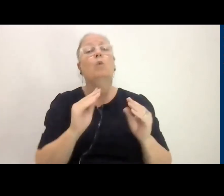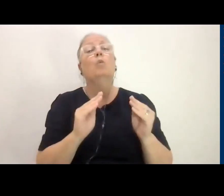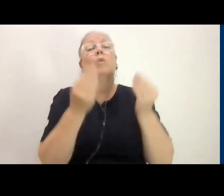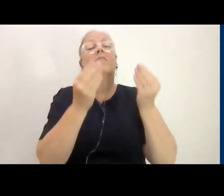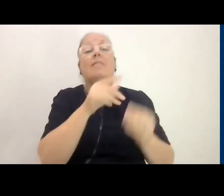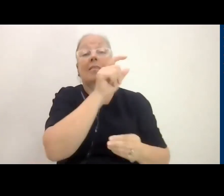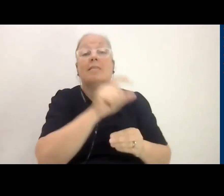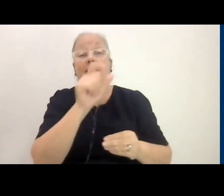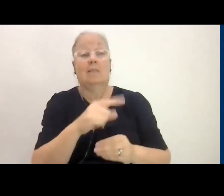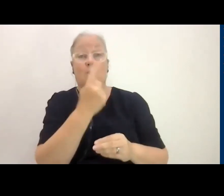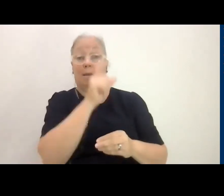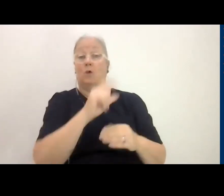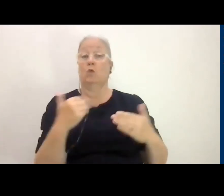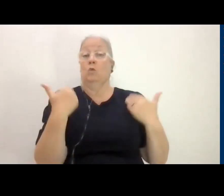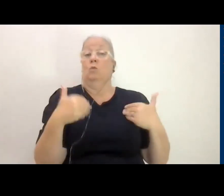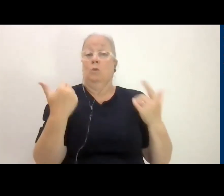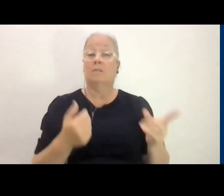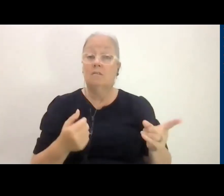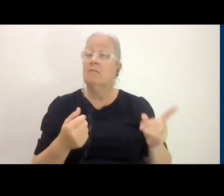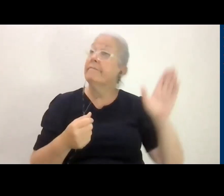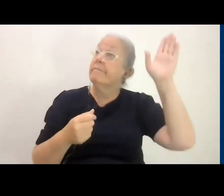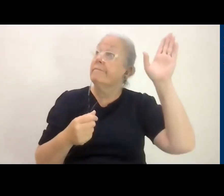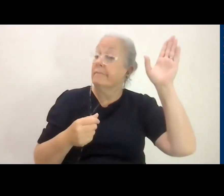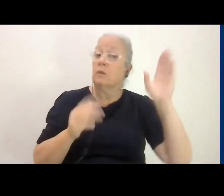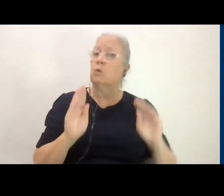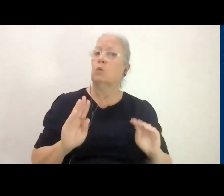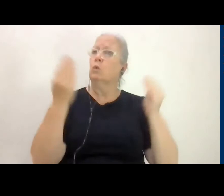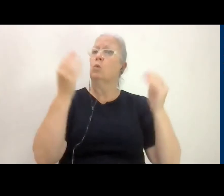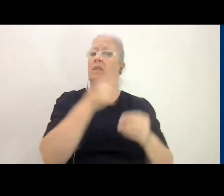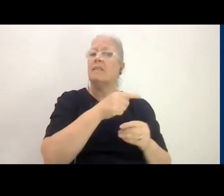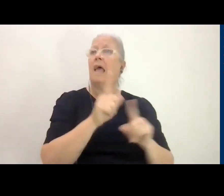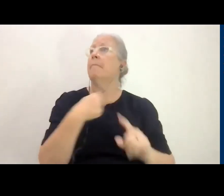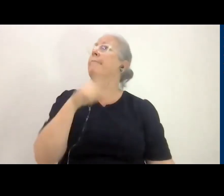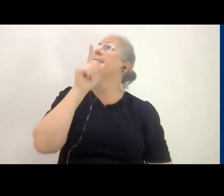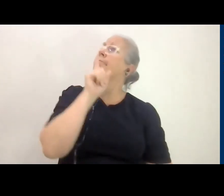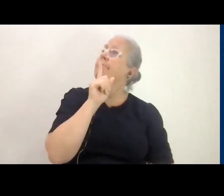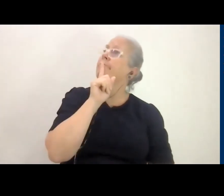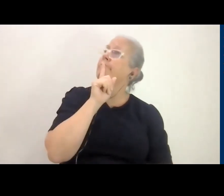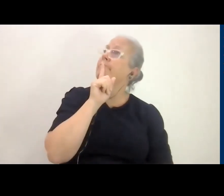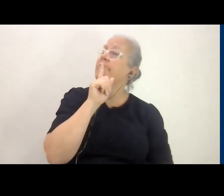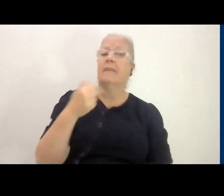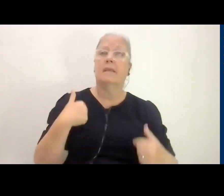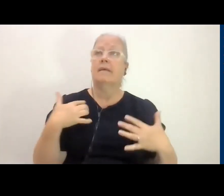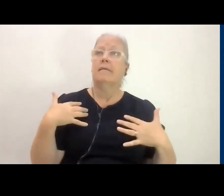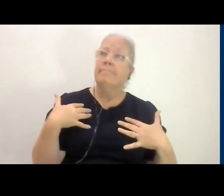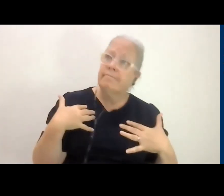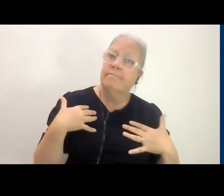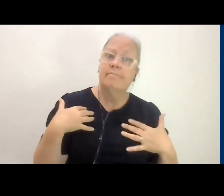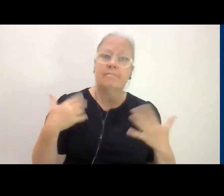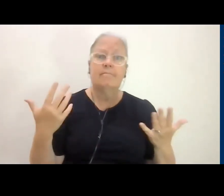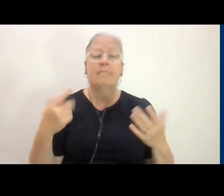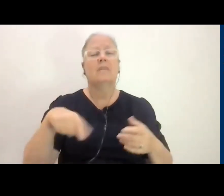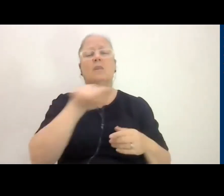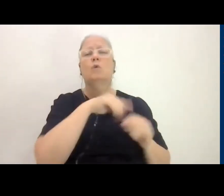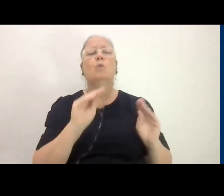youth participants actually said, youth are suffering in silence. And that's a direct quote from that person, because youth feel